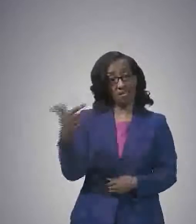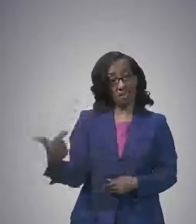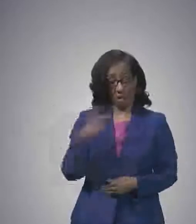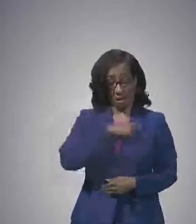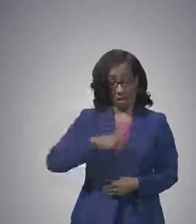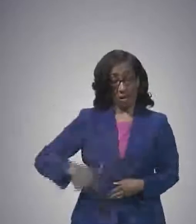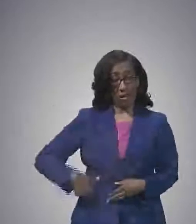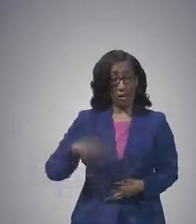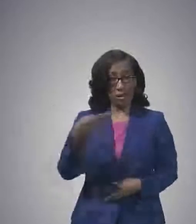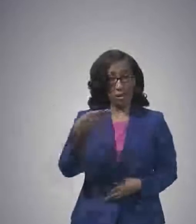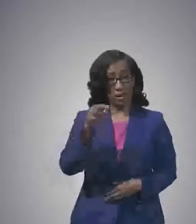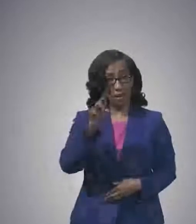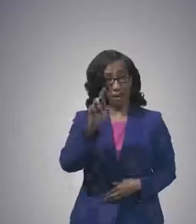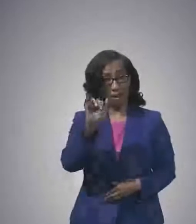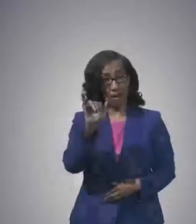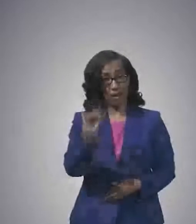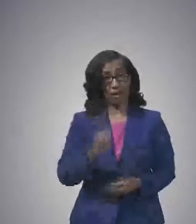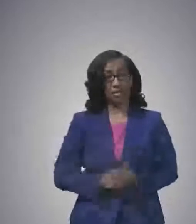Harris.